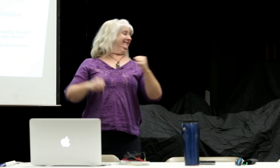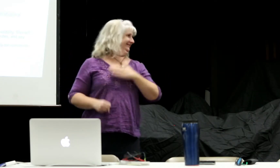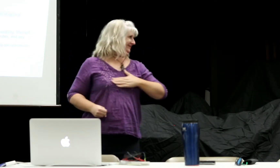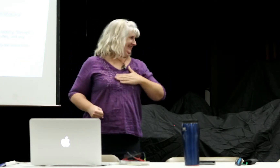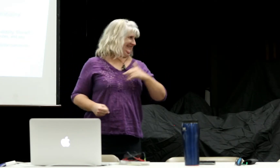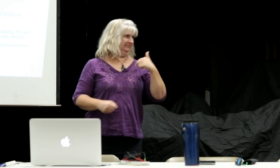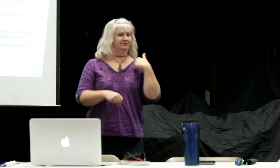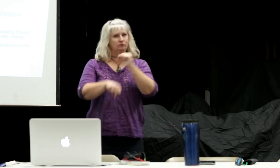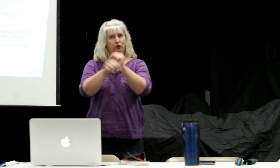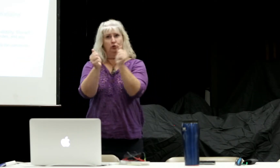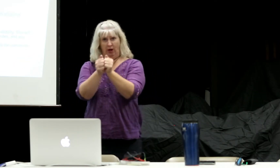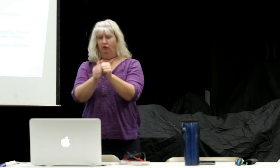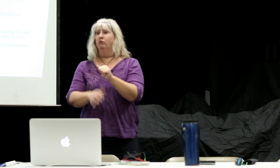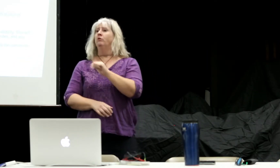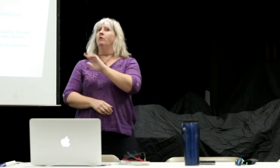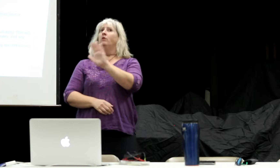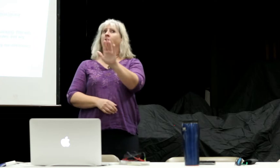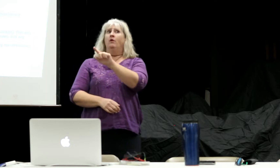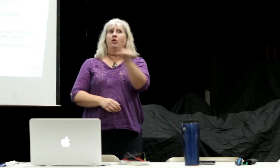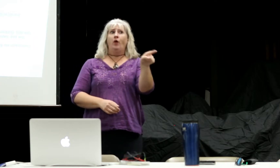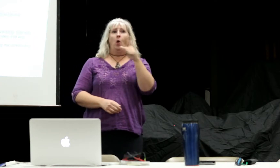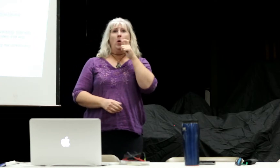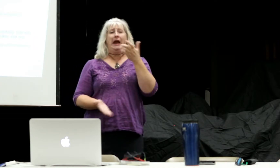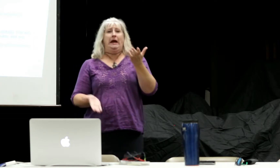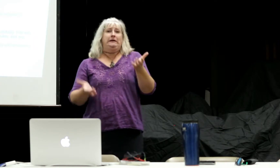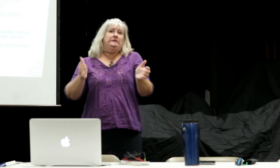for helping me get in contact with Patty. But it's been a team effort.